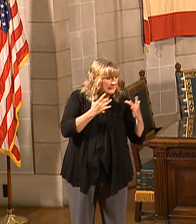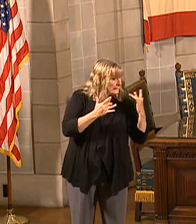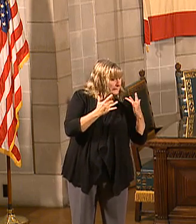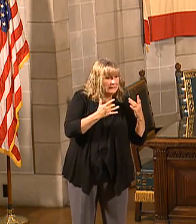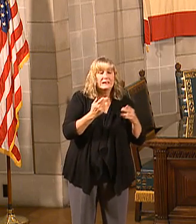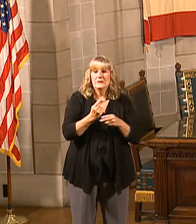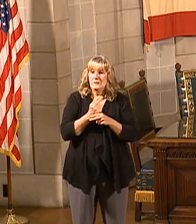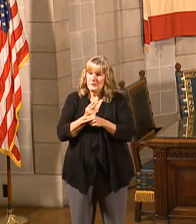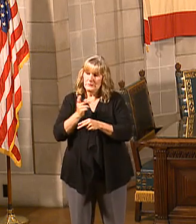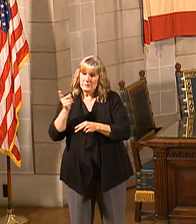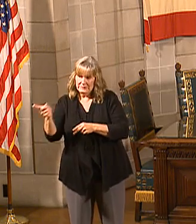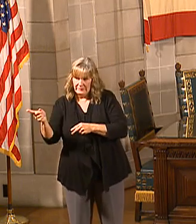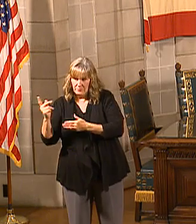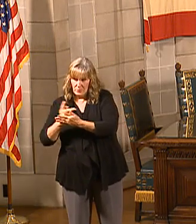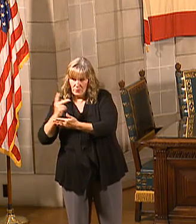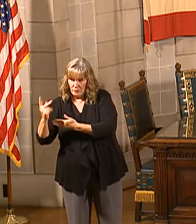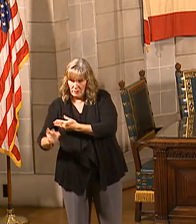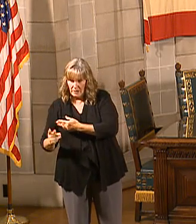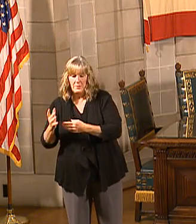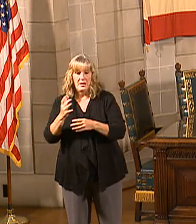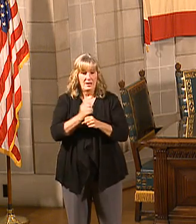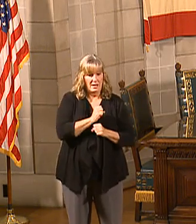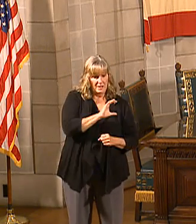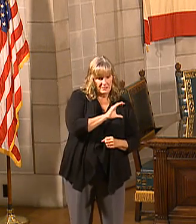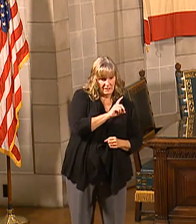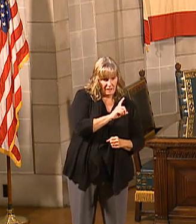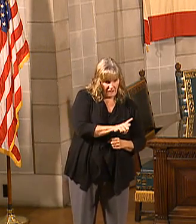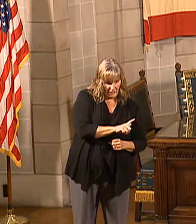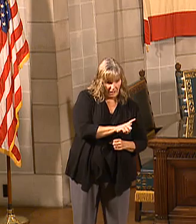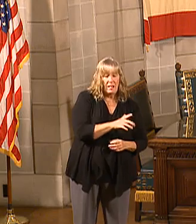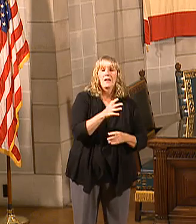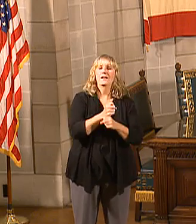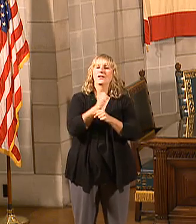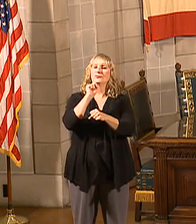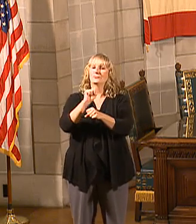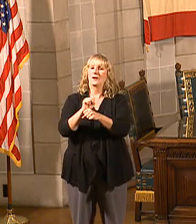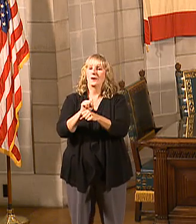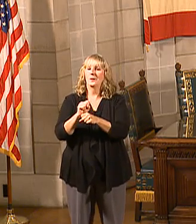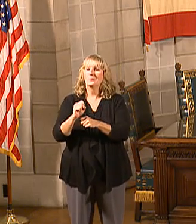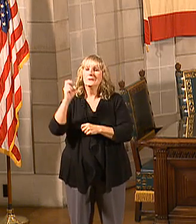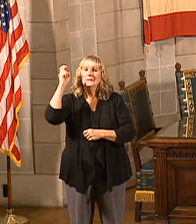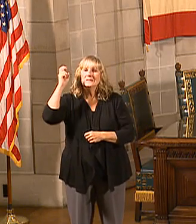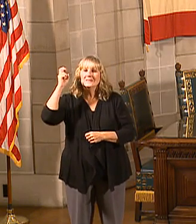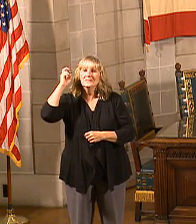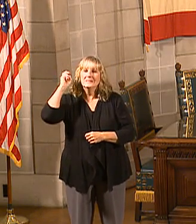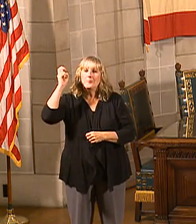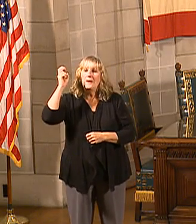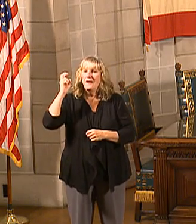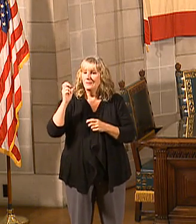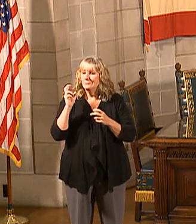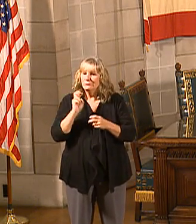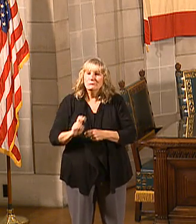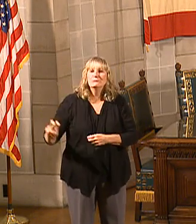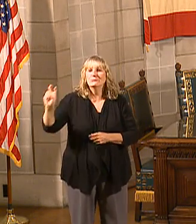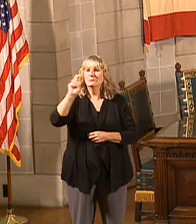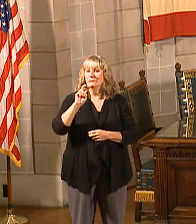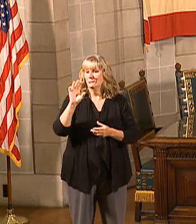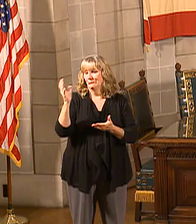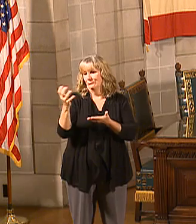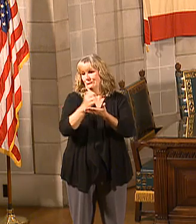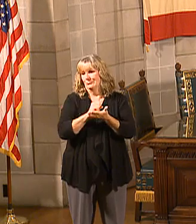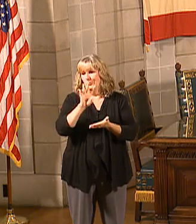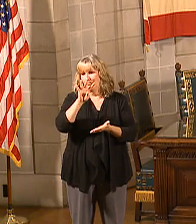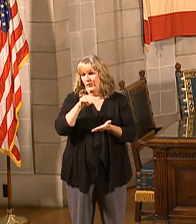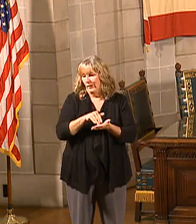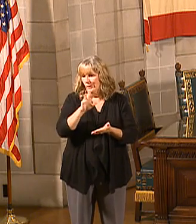get his CDL and then get a job as a truck driver making $4,600 a month. We